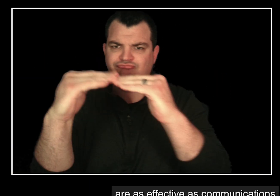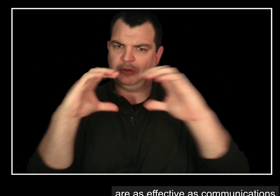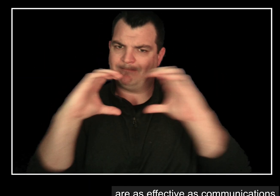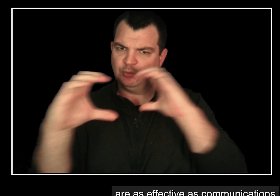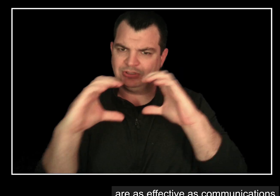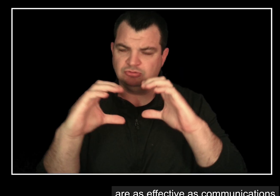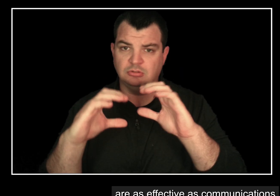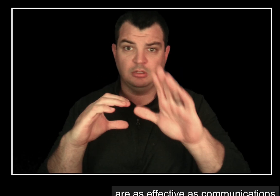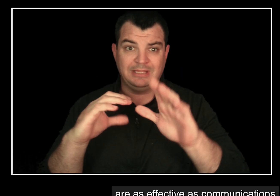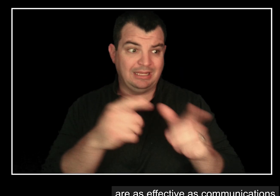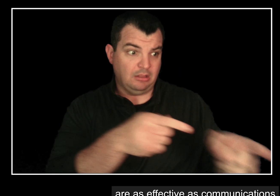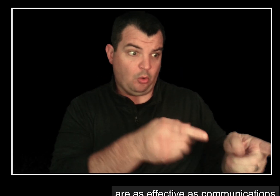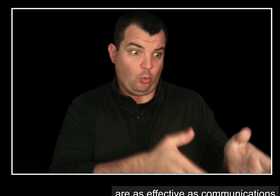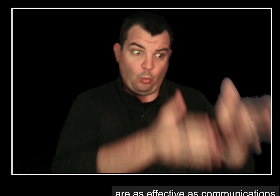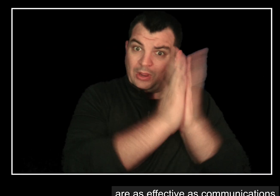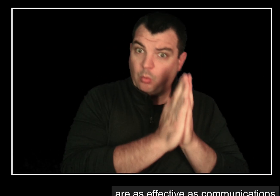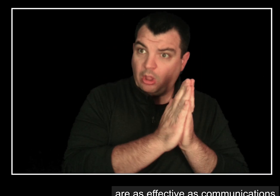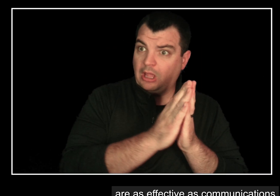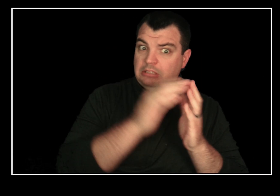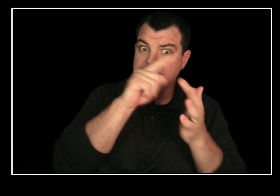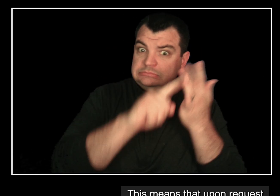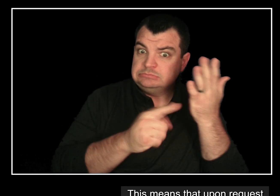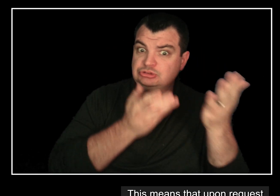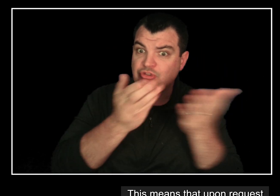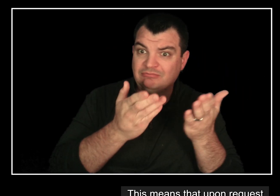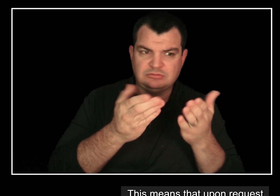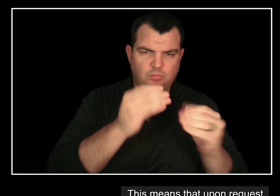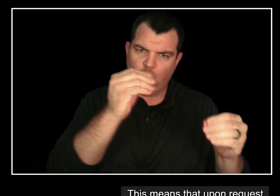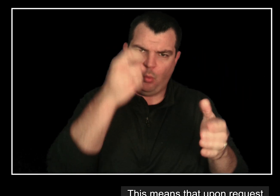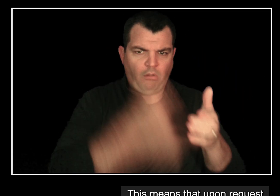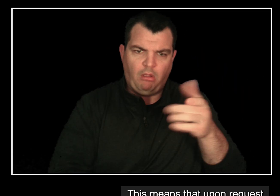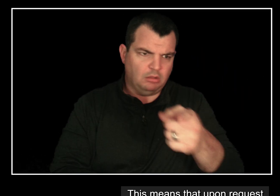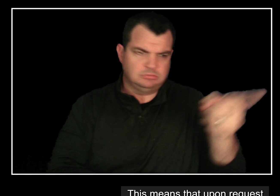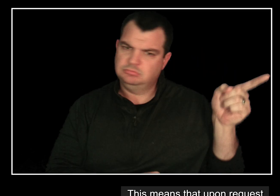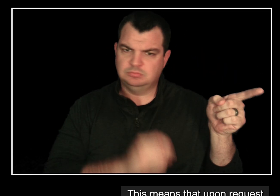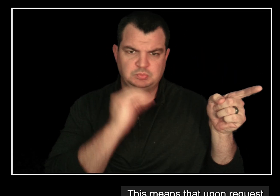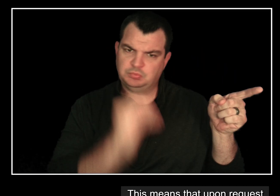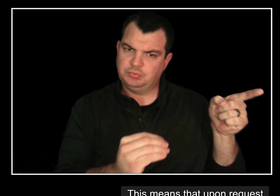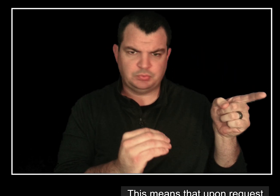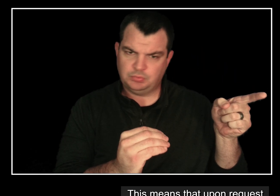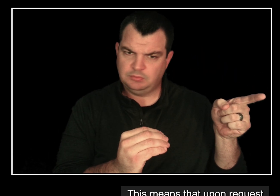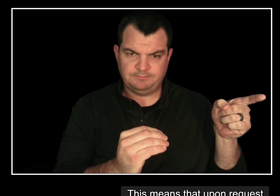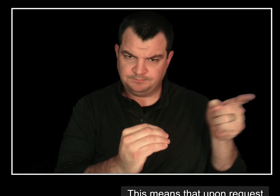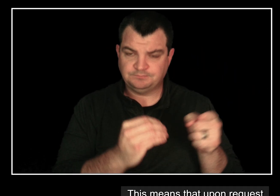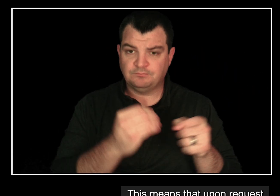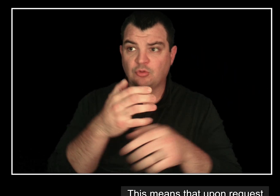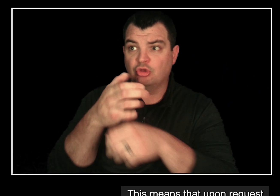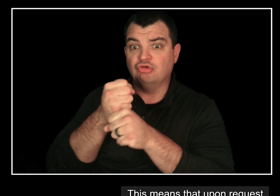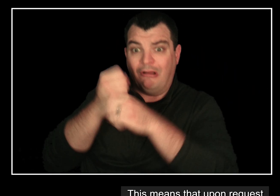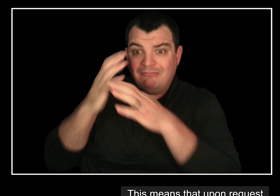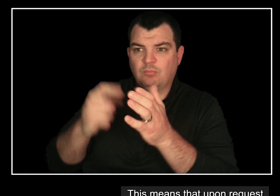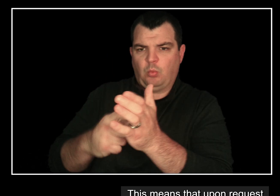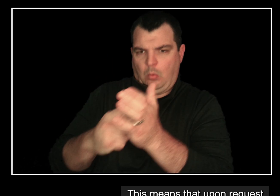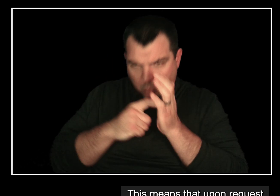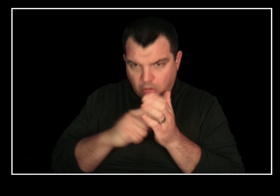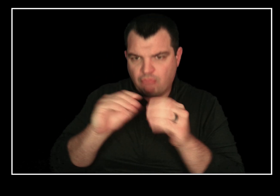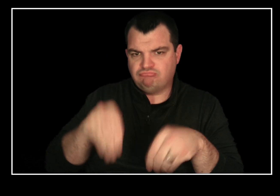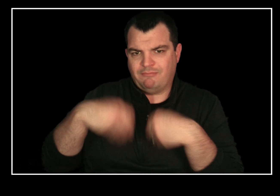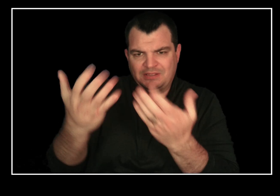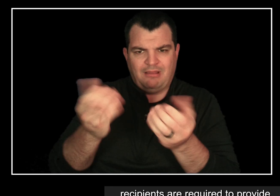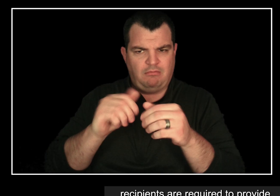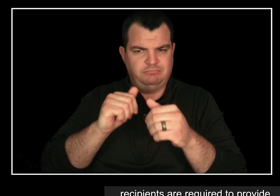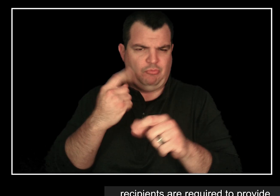as effective as communications with others. This means that upon request and at no cost to the